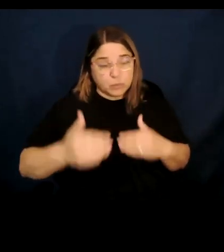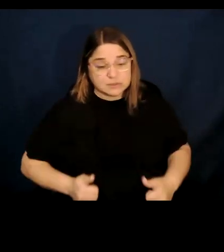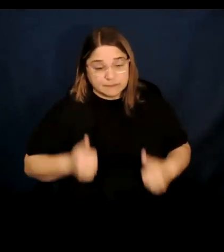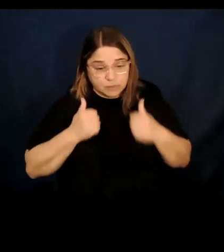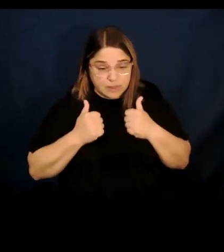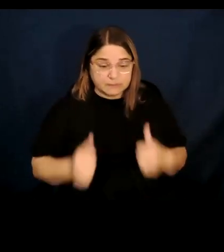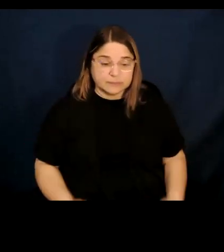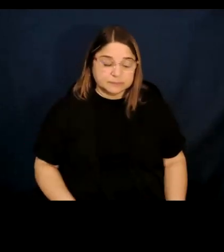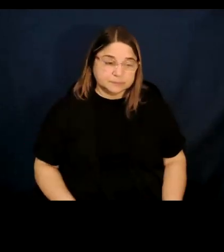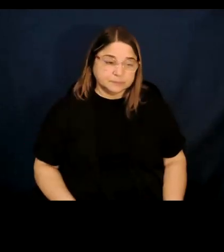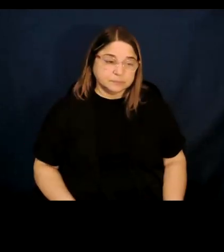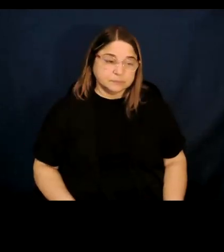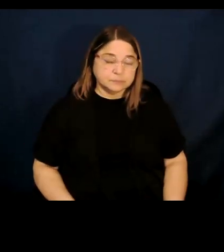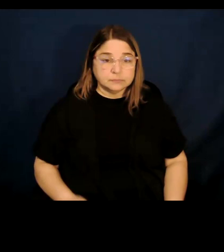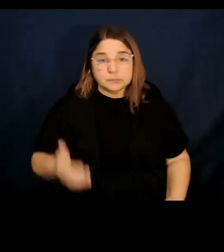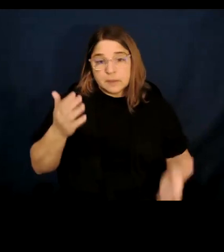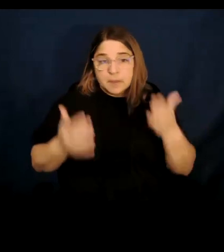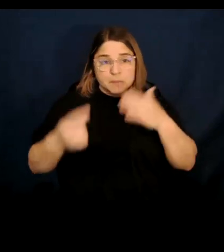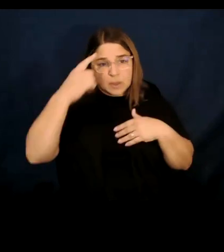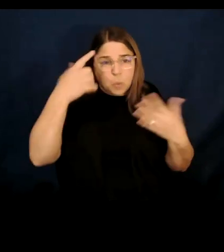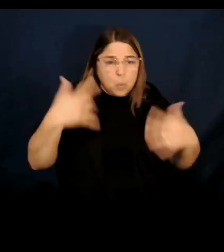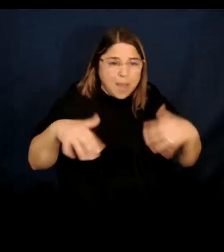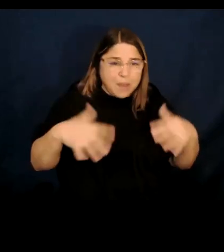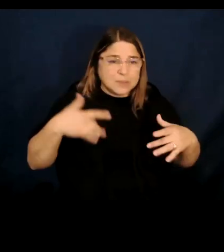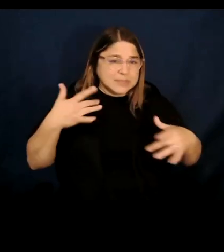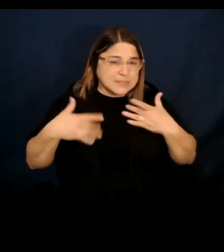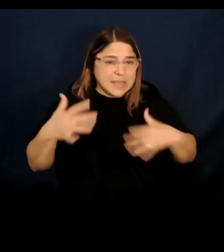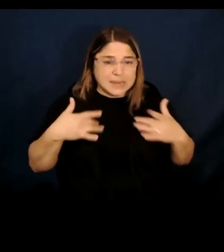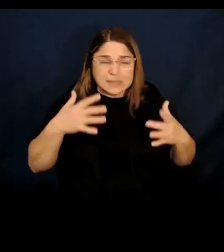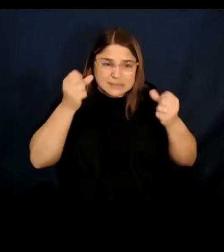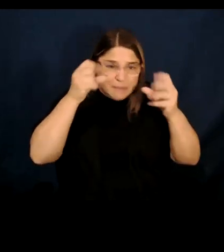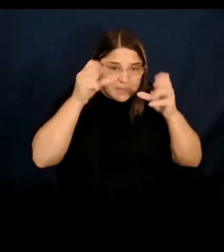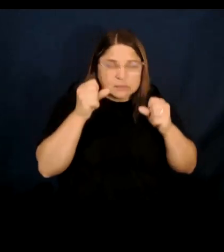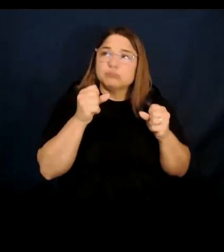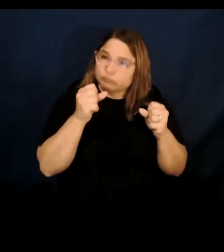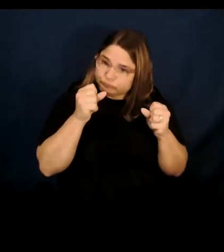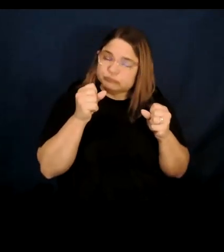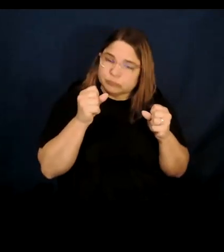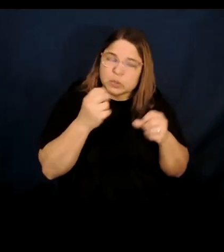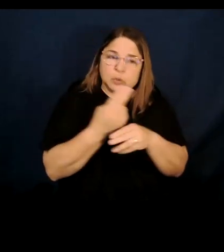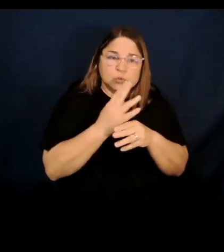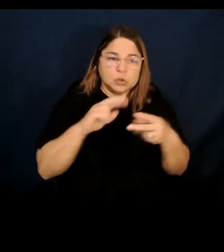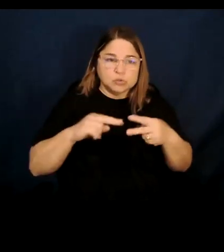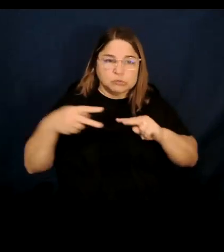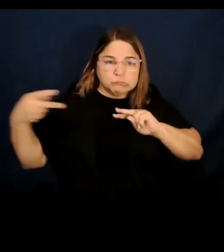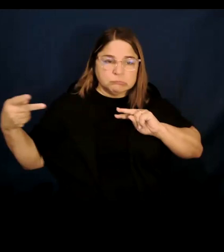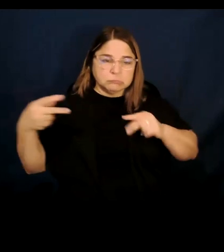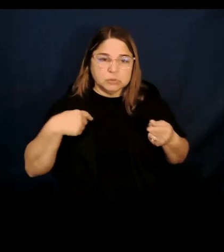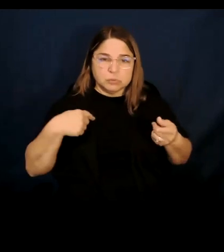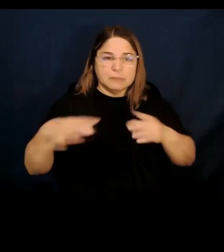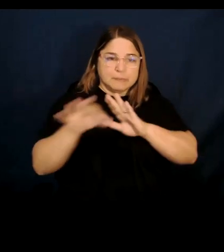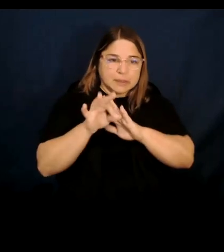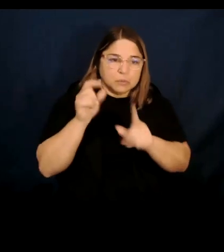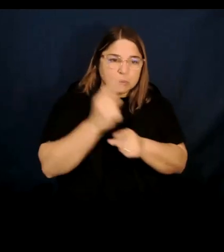So a lot of you might be thinking, wow, this is really exciting. This is amazing. And it is. The fact that we can utilize your particular genetic makeup to guide the selection of